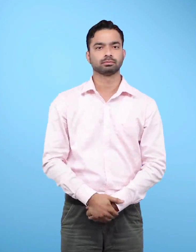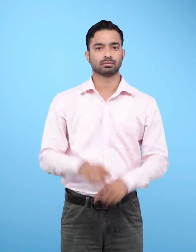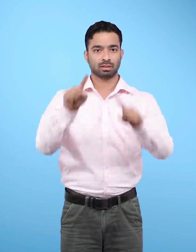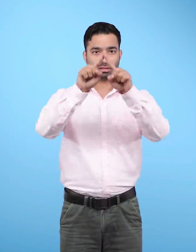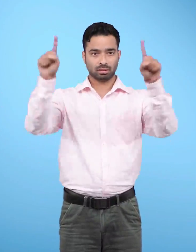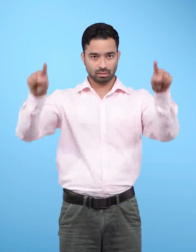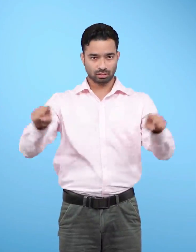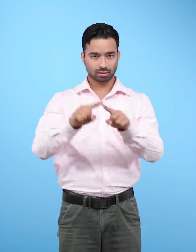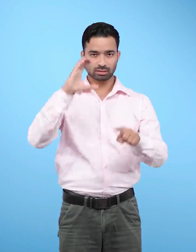Rectangle C,